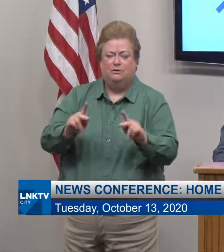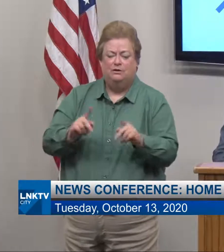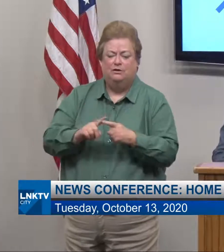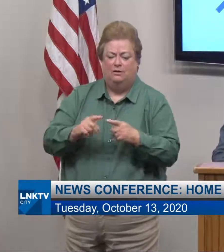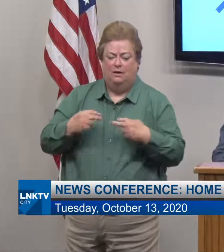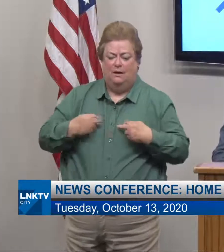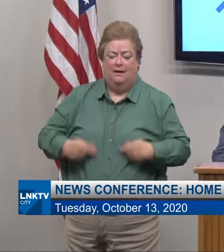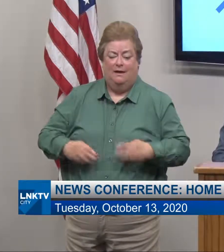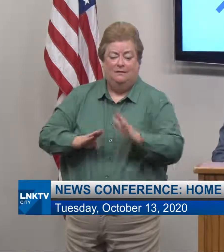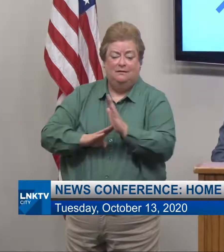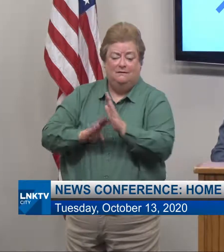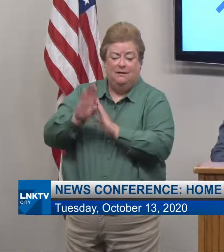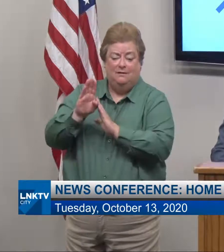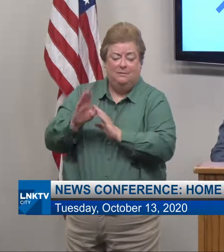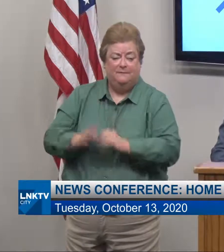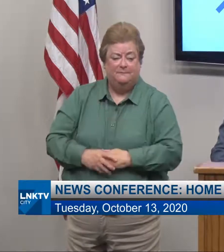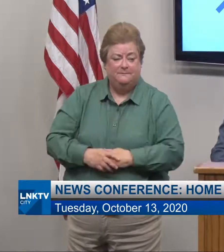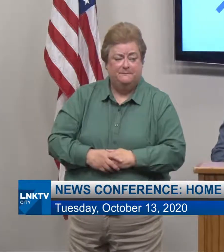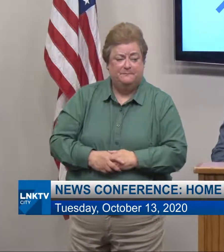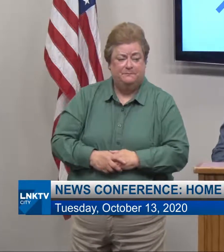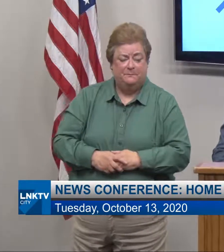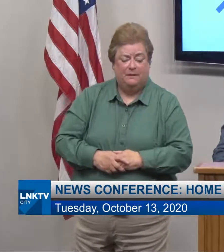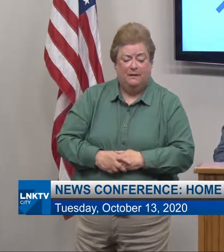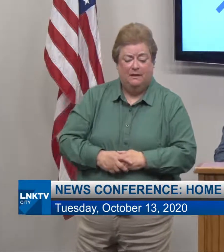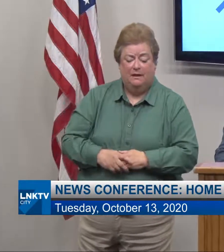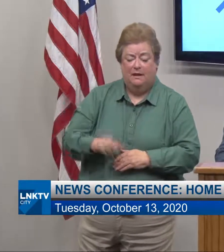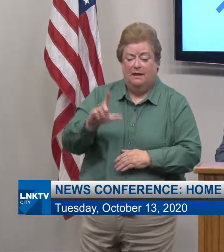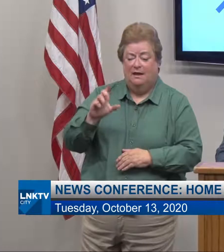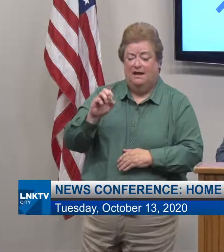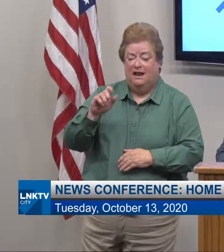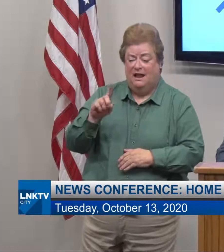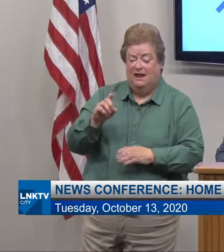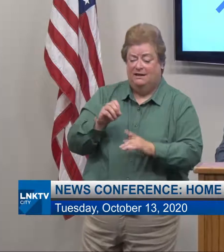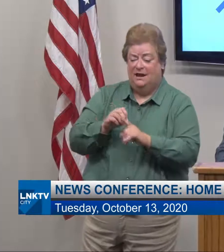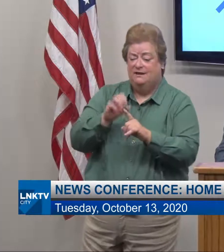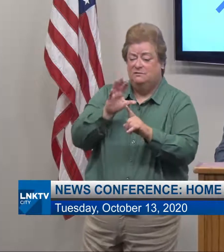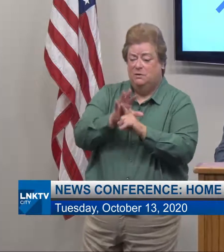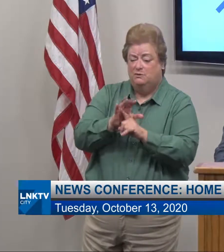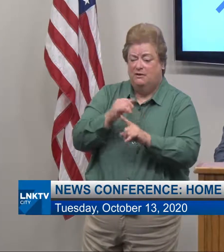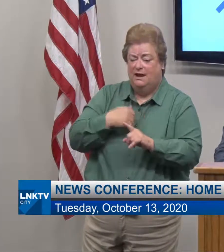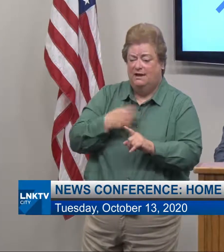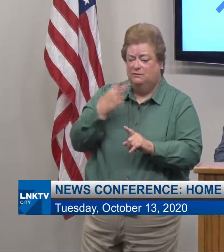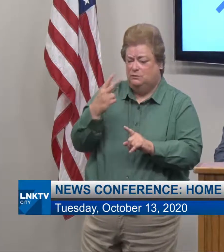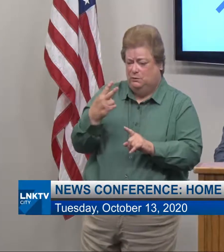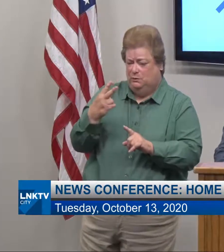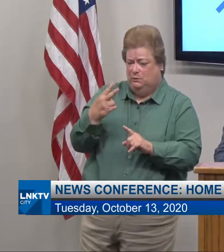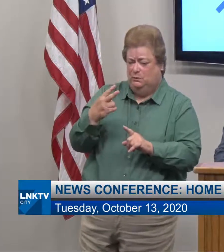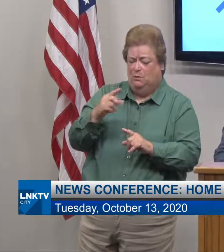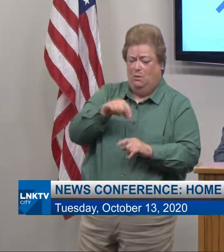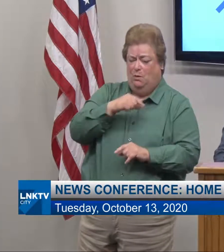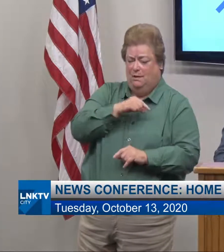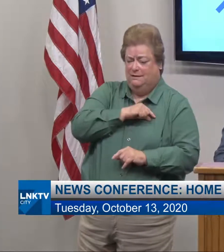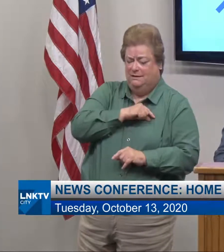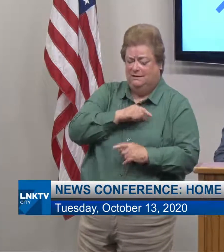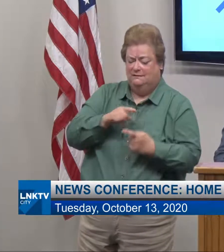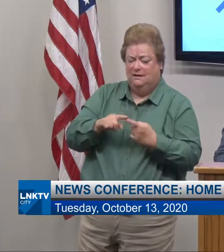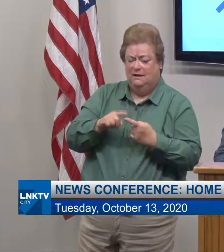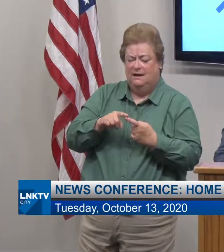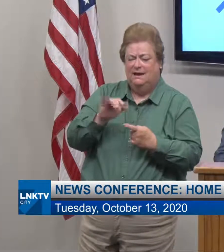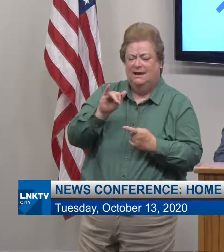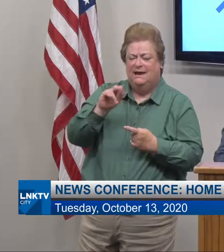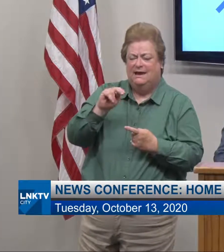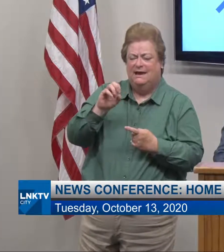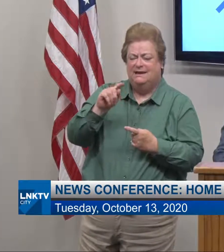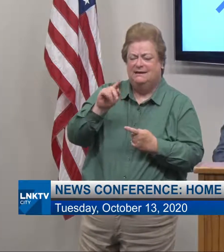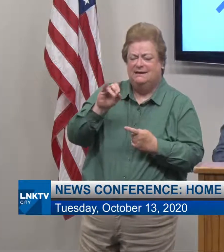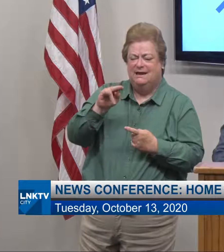healthy development. Lead exposure has 2 distinct qualities. First is its intensity, which is